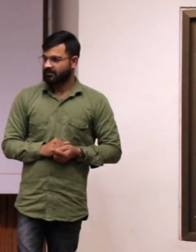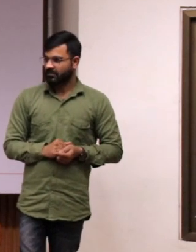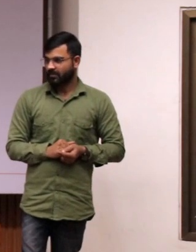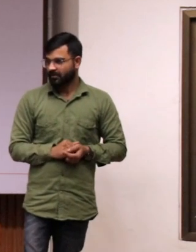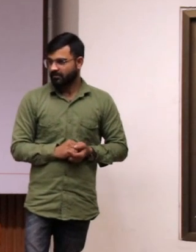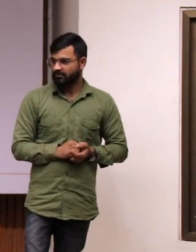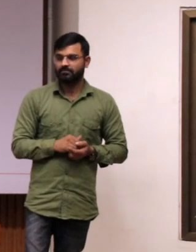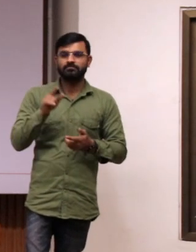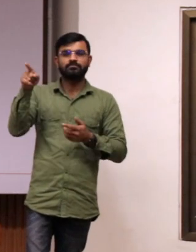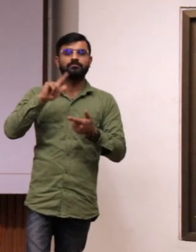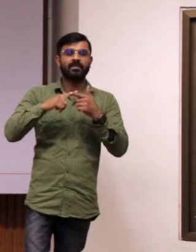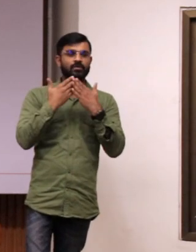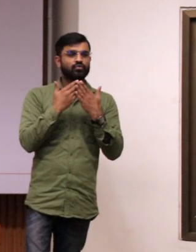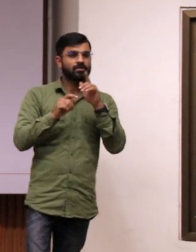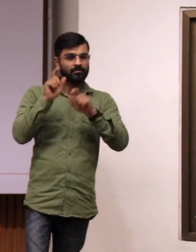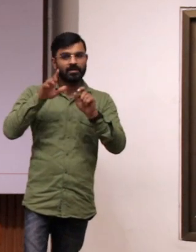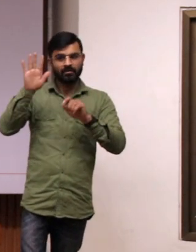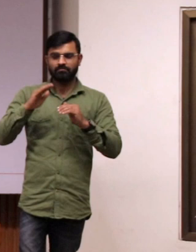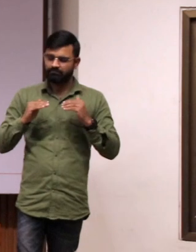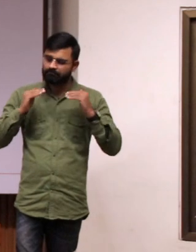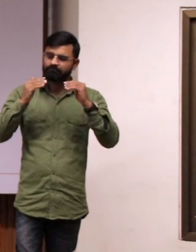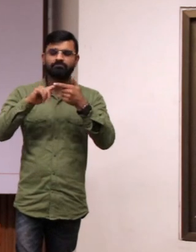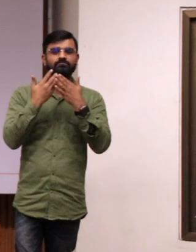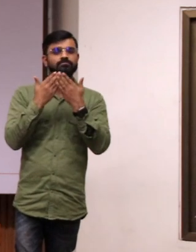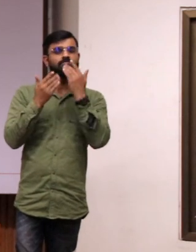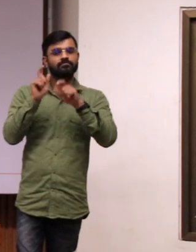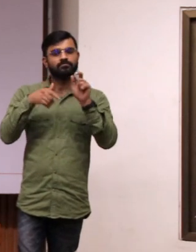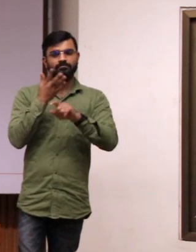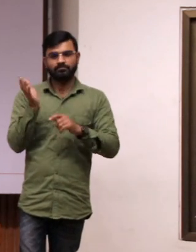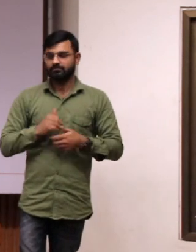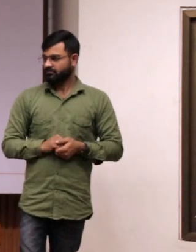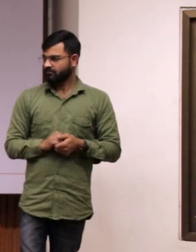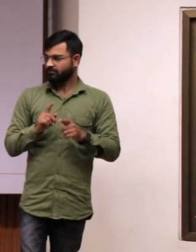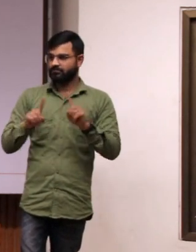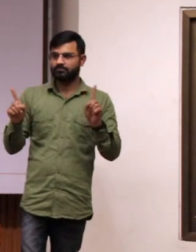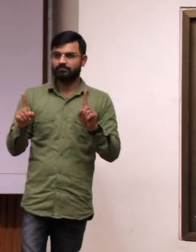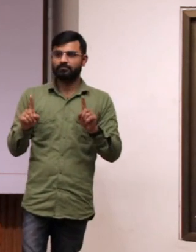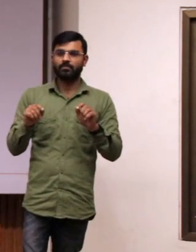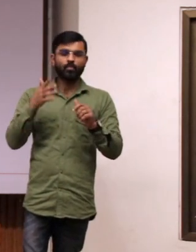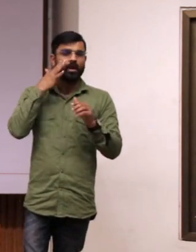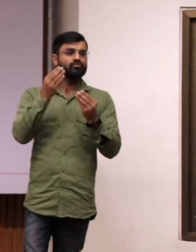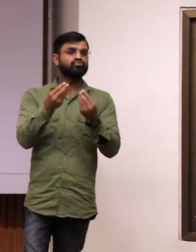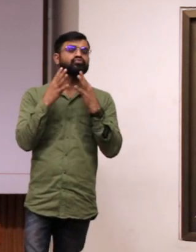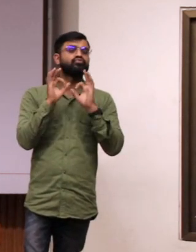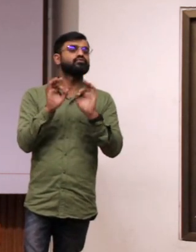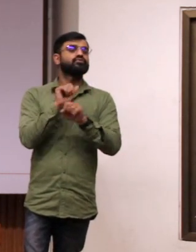It is, they are educated people, I tell you, highly educated people. But they are not well informed.